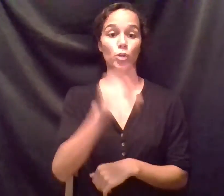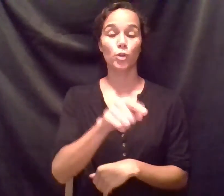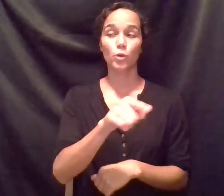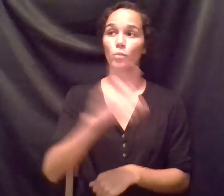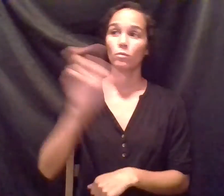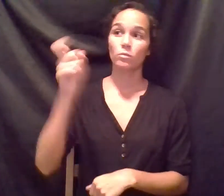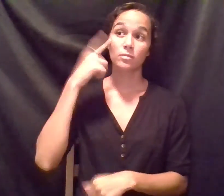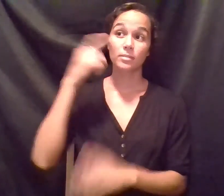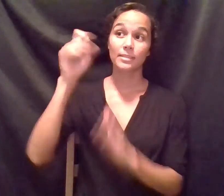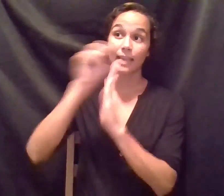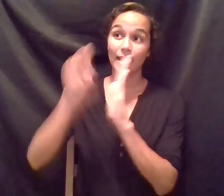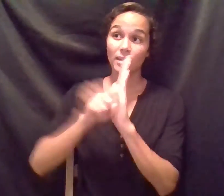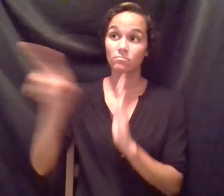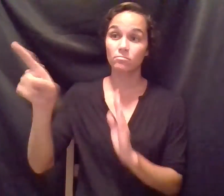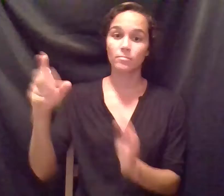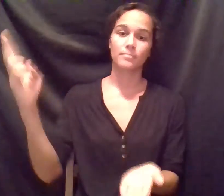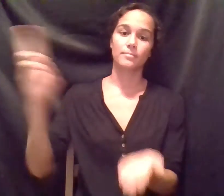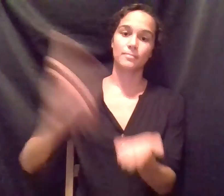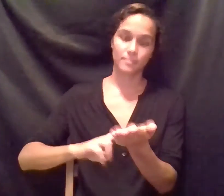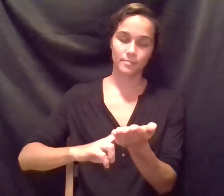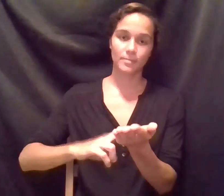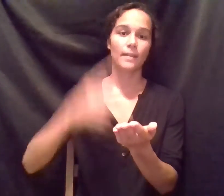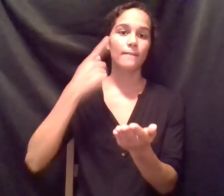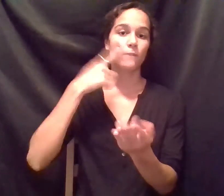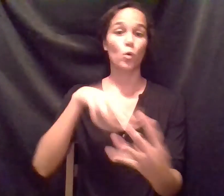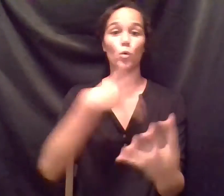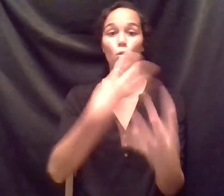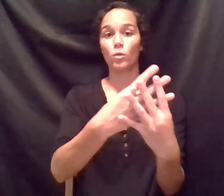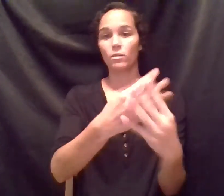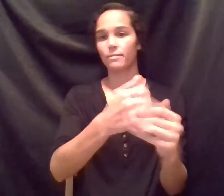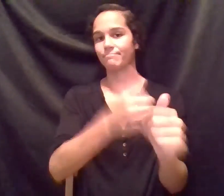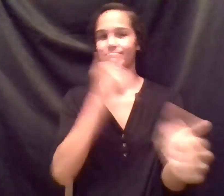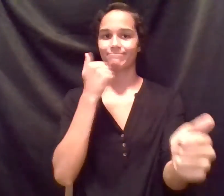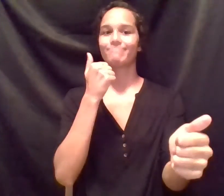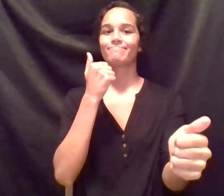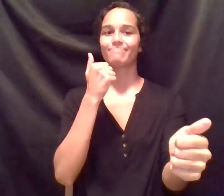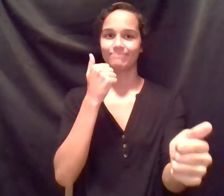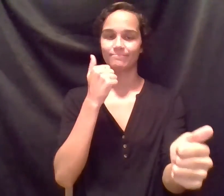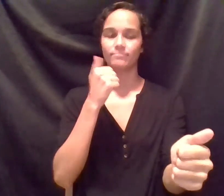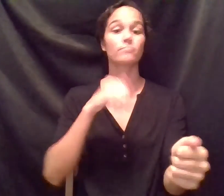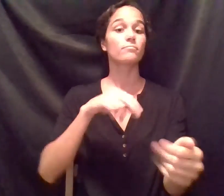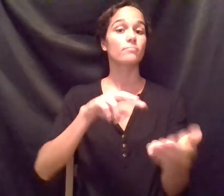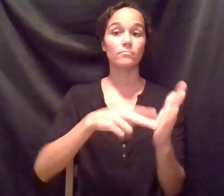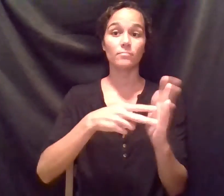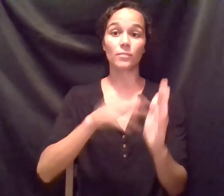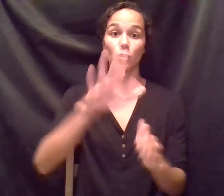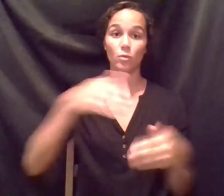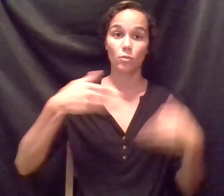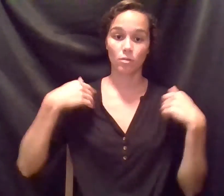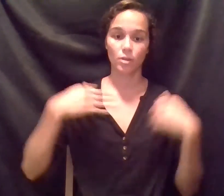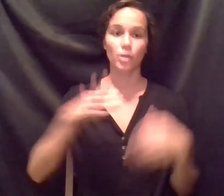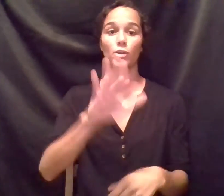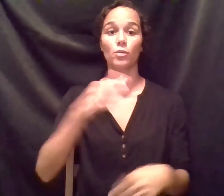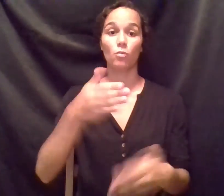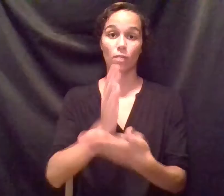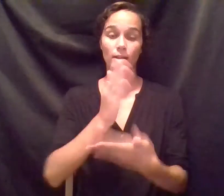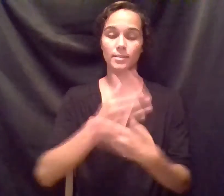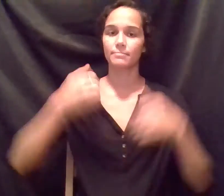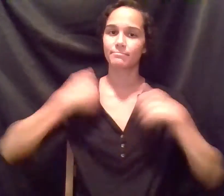to where you are not in prison. In exchange for you not being in prison, you waive all kinds of rights. So please, yes, sir, is all